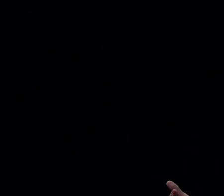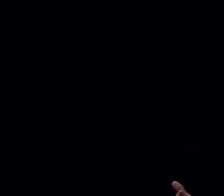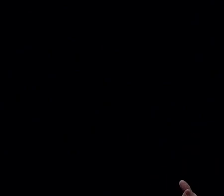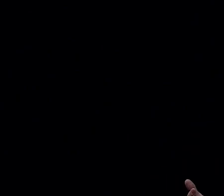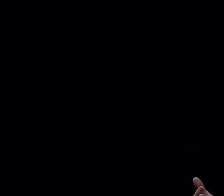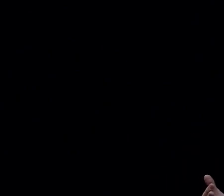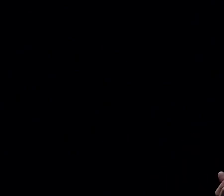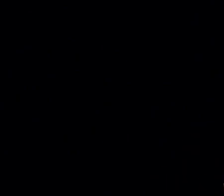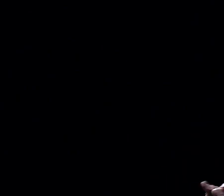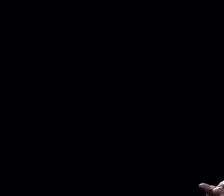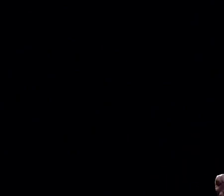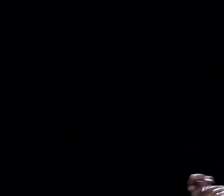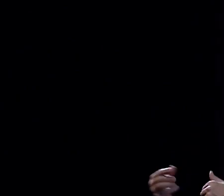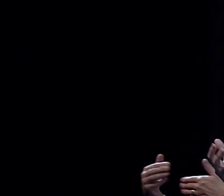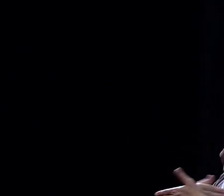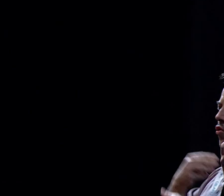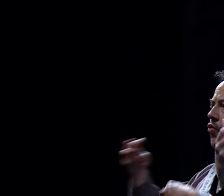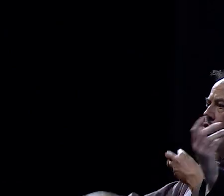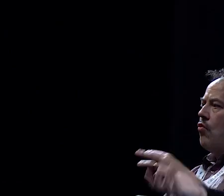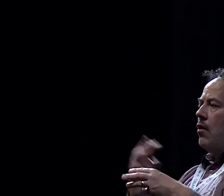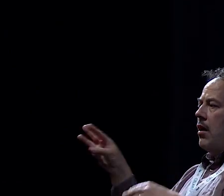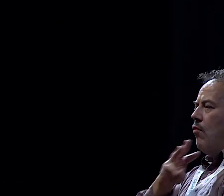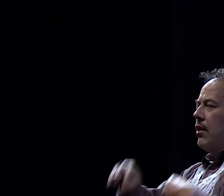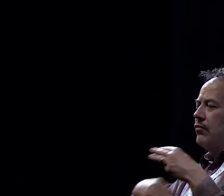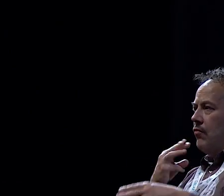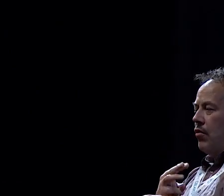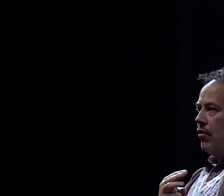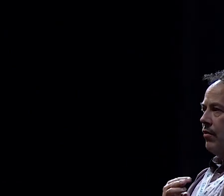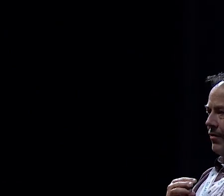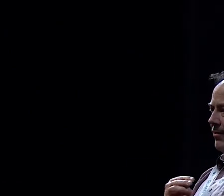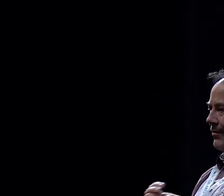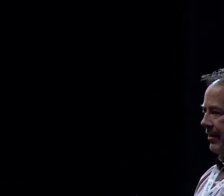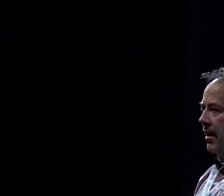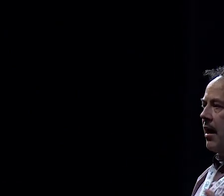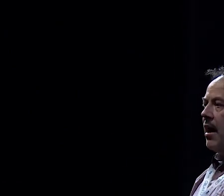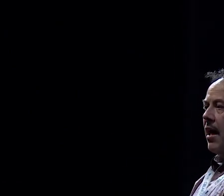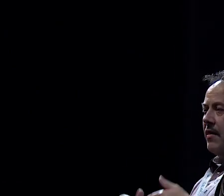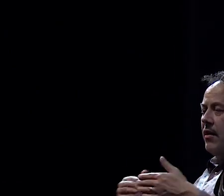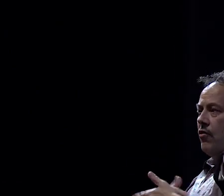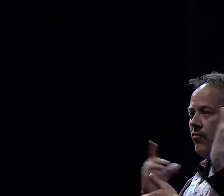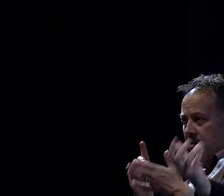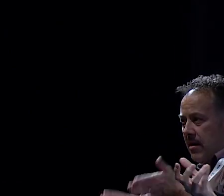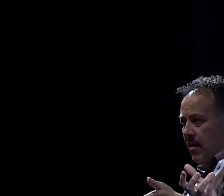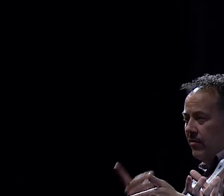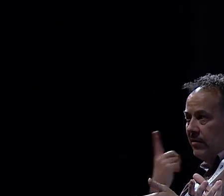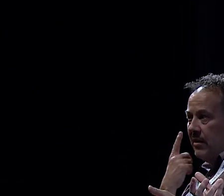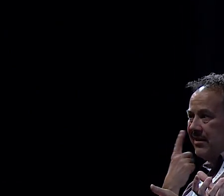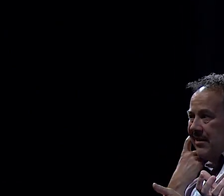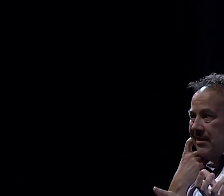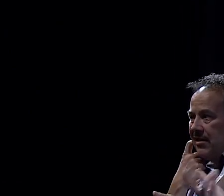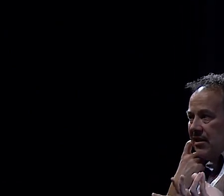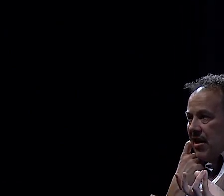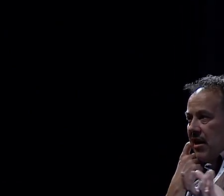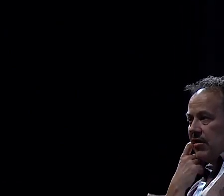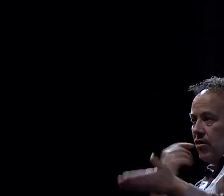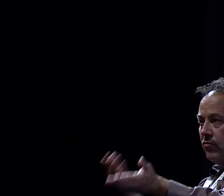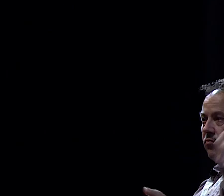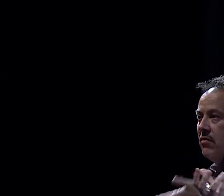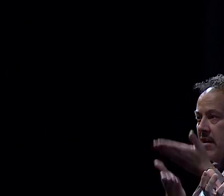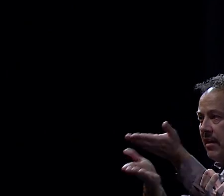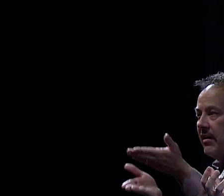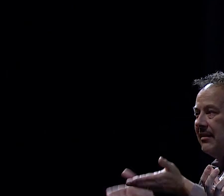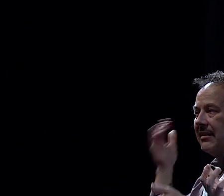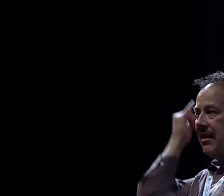show. And that narrative designer character, who I mentioned earlier, has just pitched his idea for a